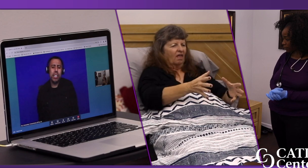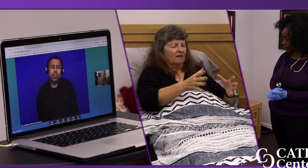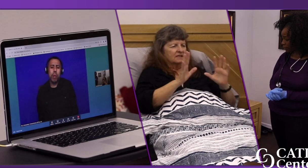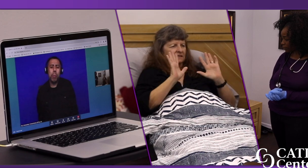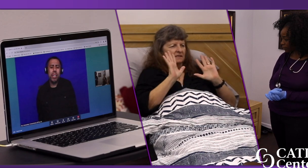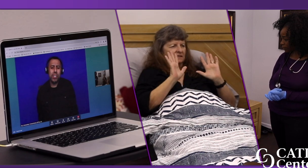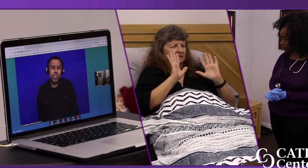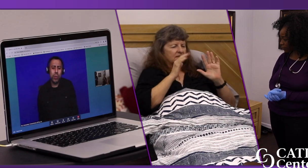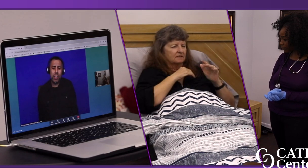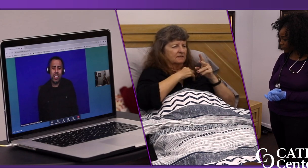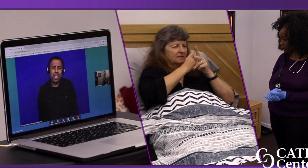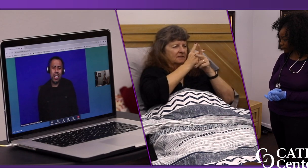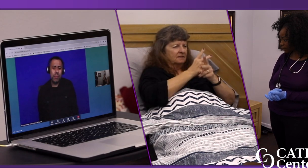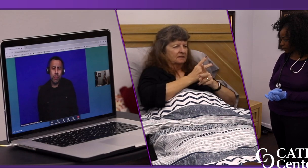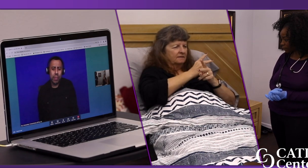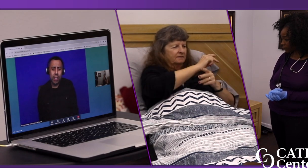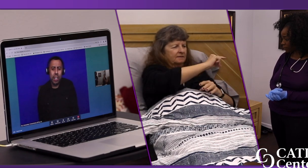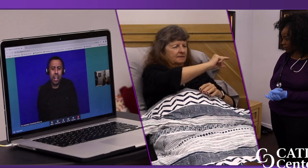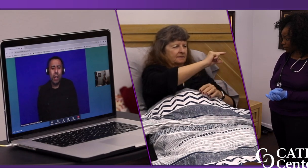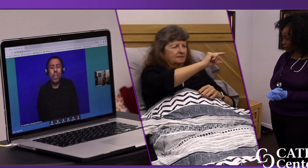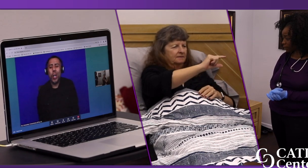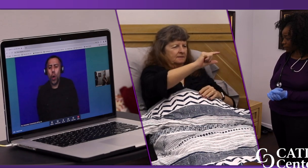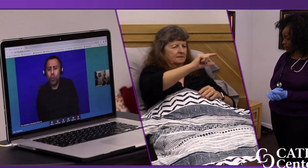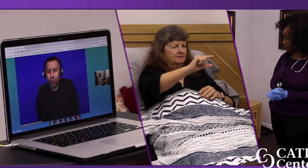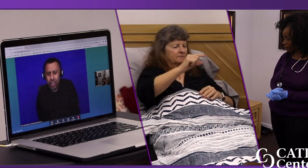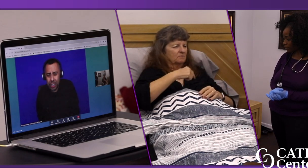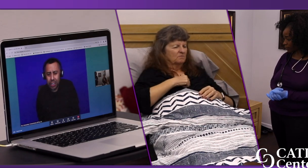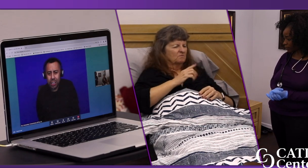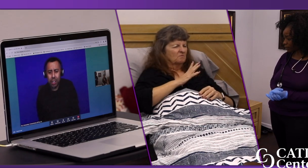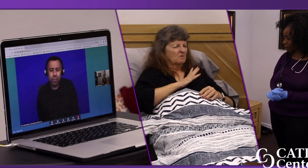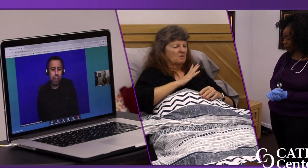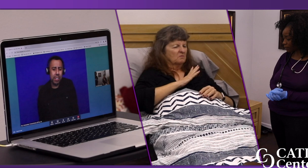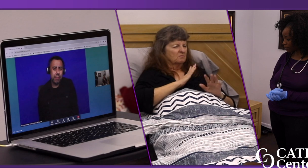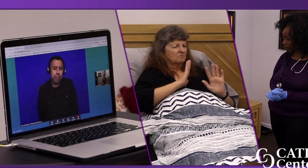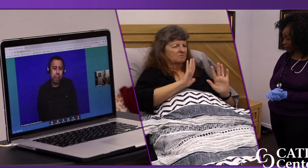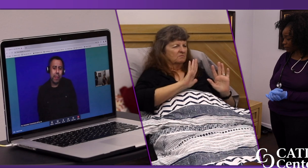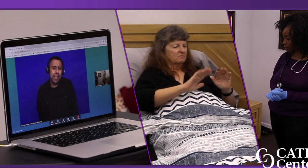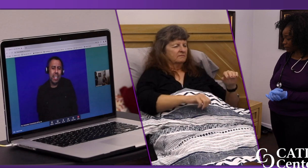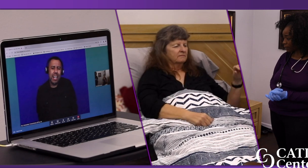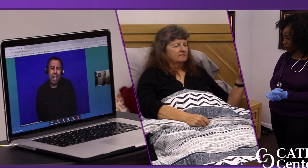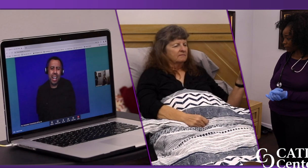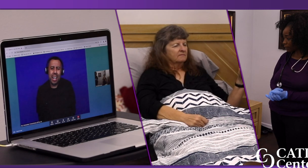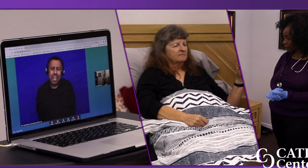I've been eating small meals throughout the day. I don't want to overeat and vomit.